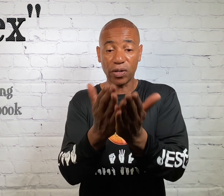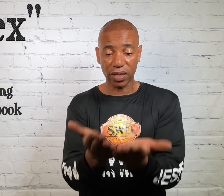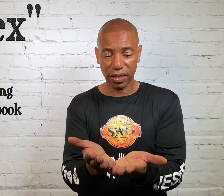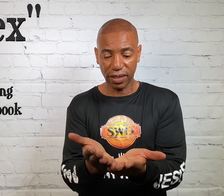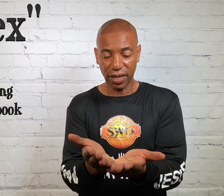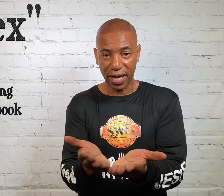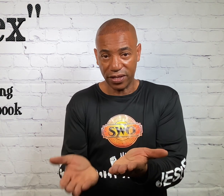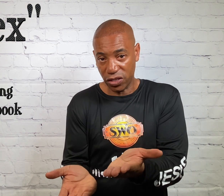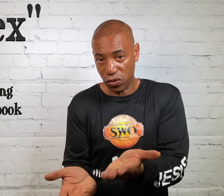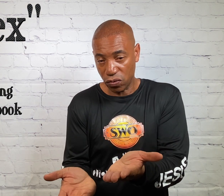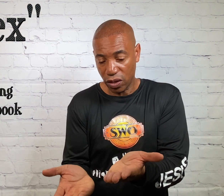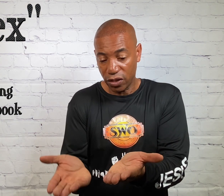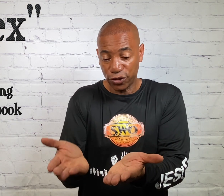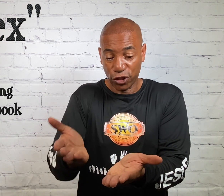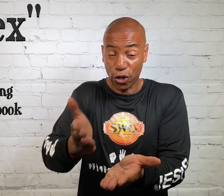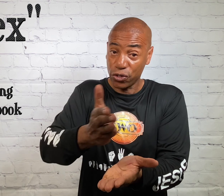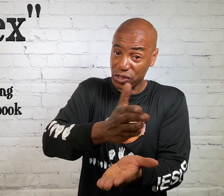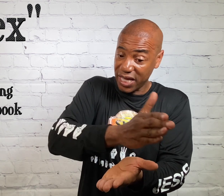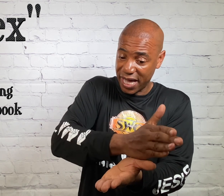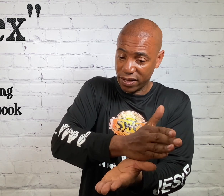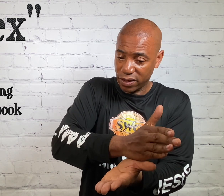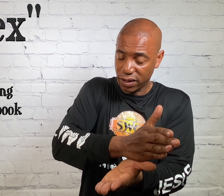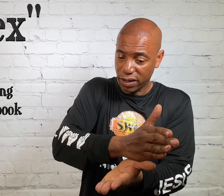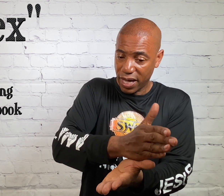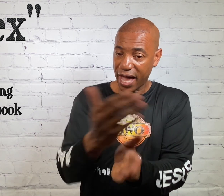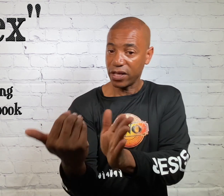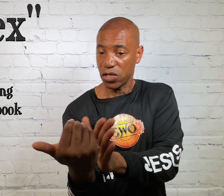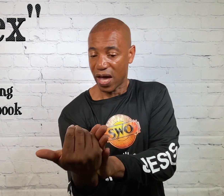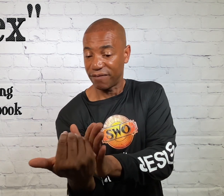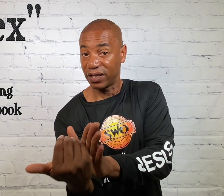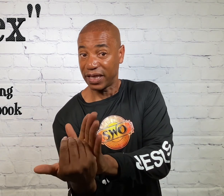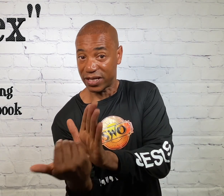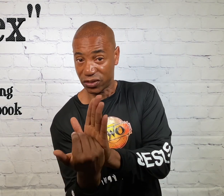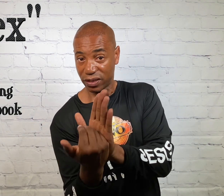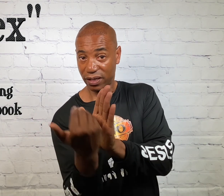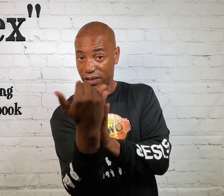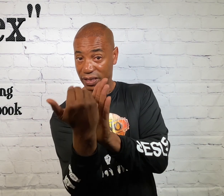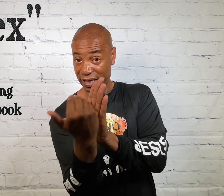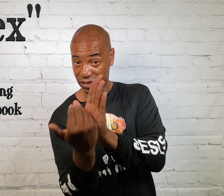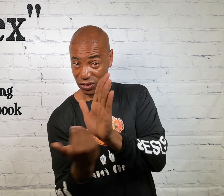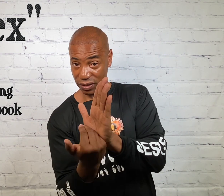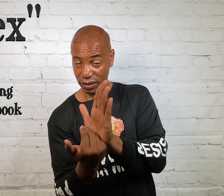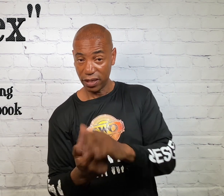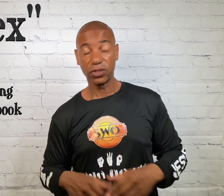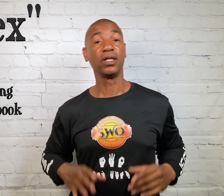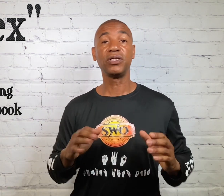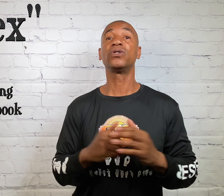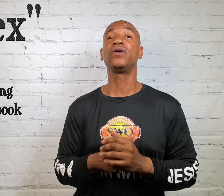book, then you turn to the end, and then you have the list. So let me show you what